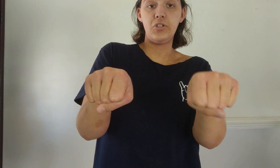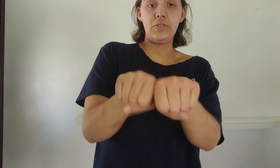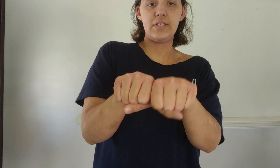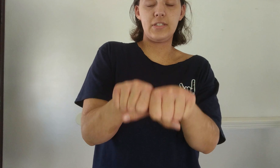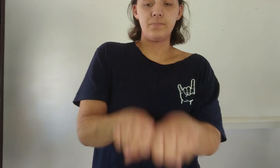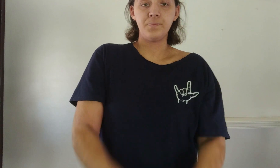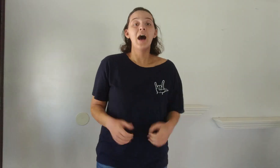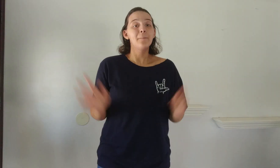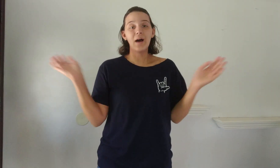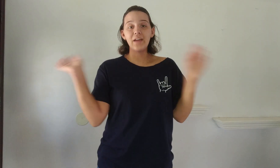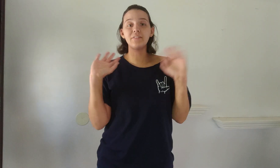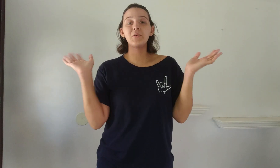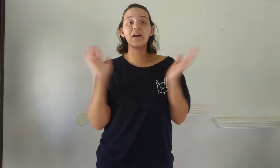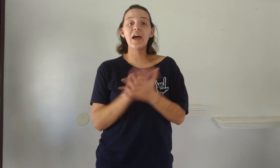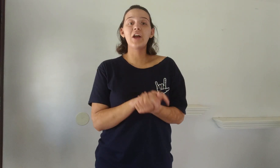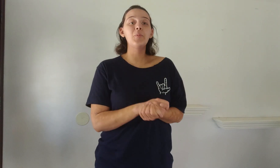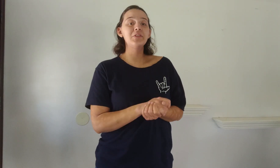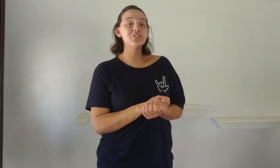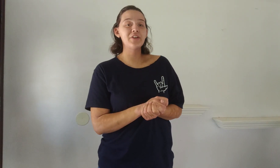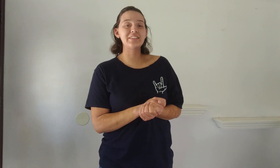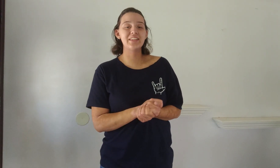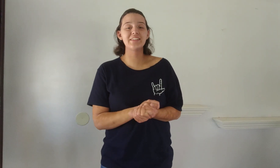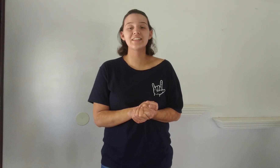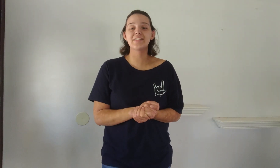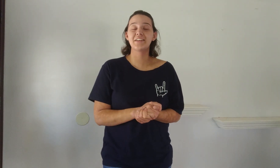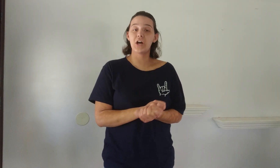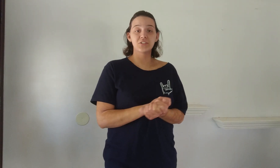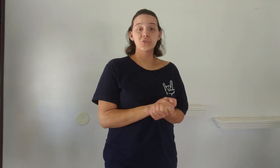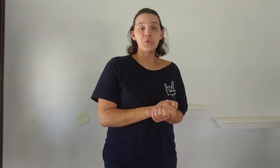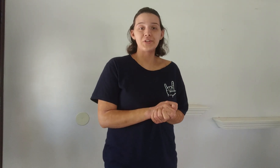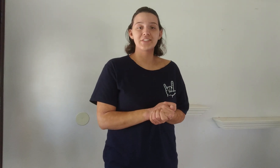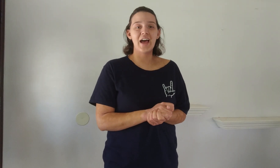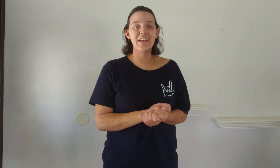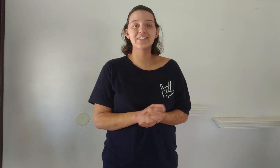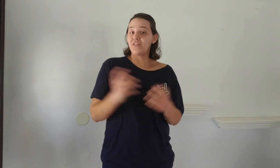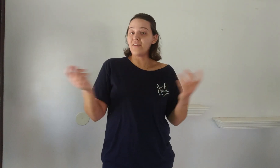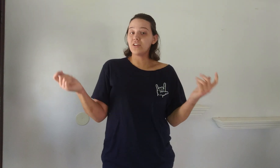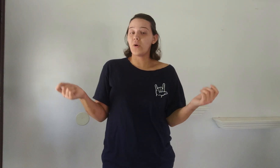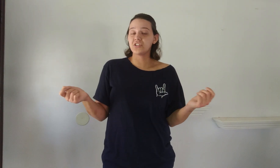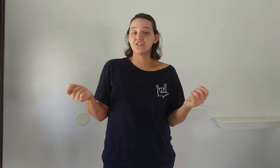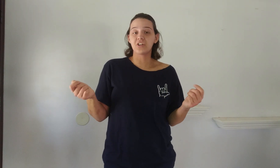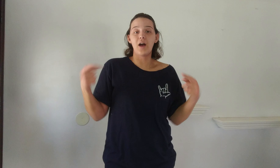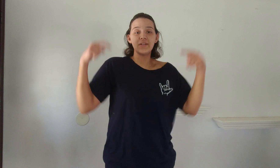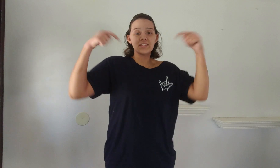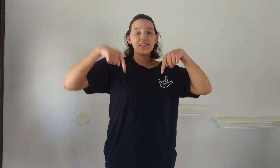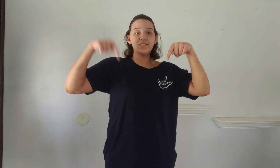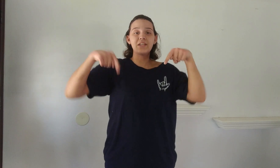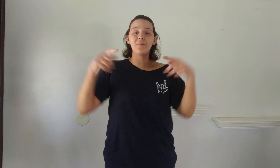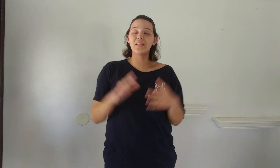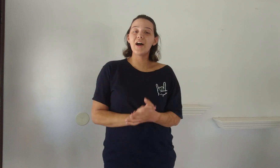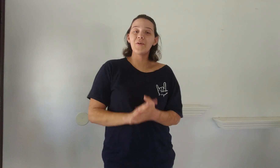Shoes. Bye everyone. I hope you enjoyed today's lesson on school signs. If you have any questions or comments, leave them down below.